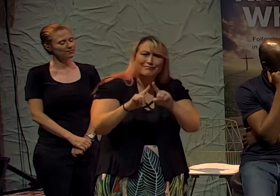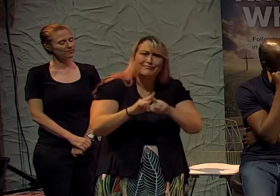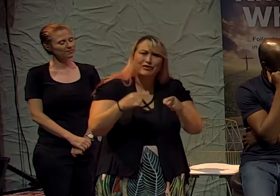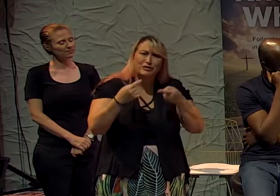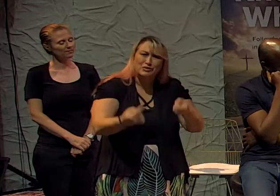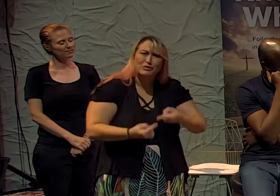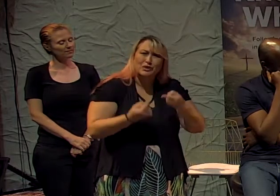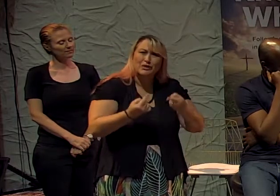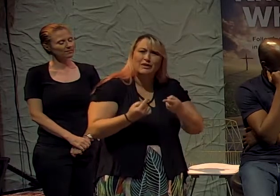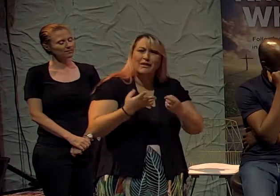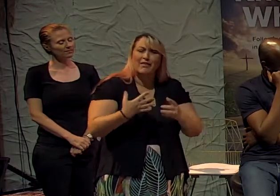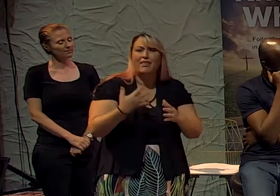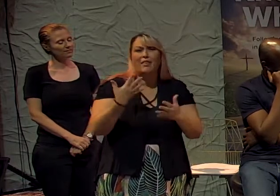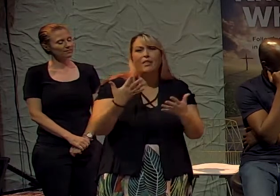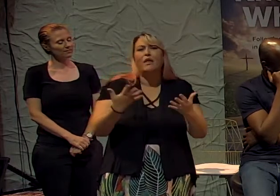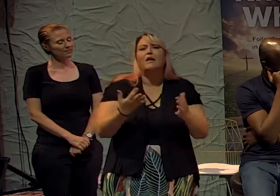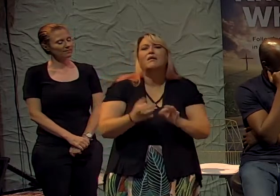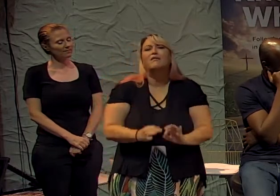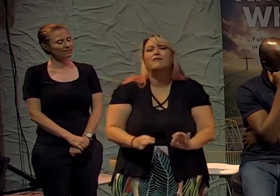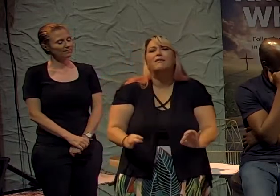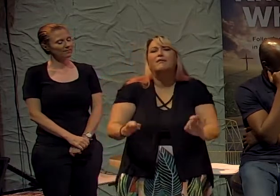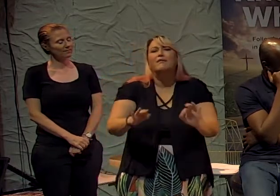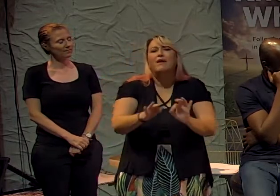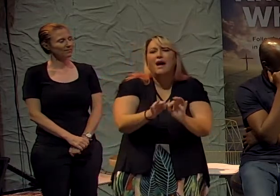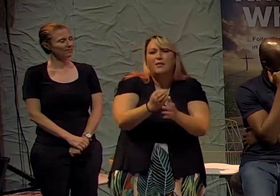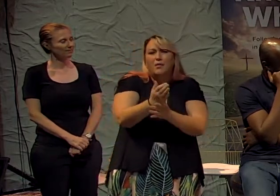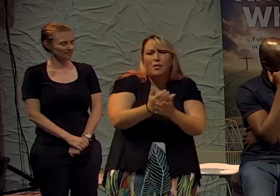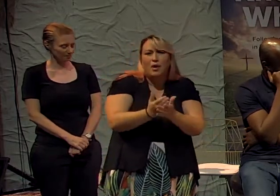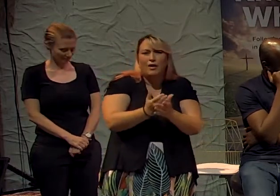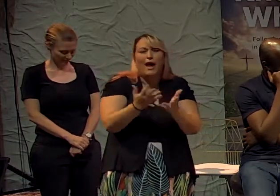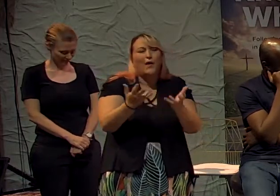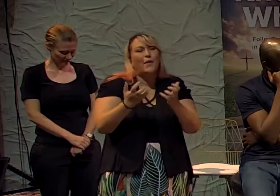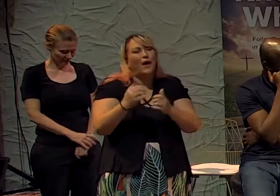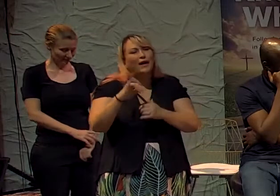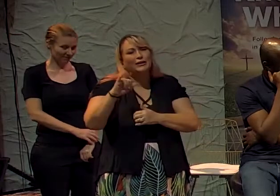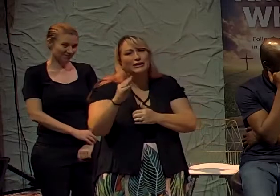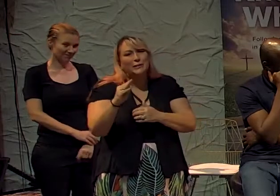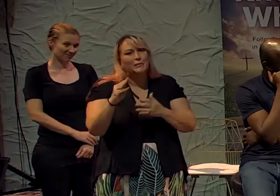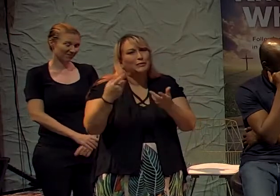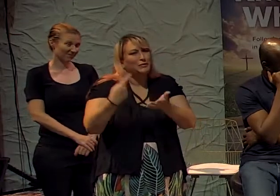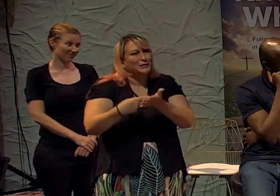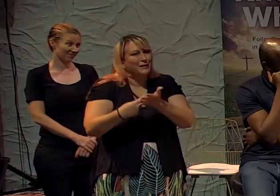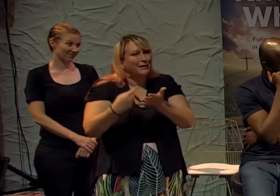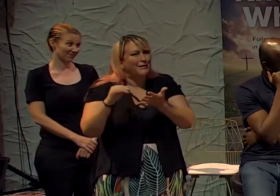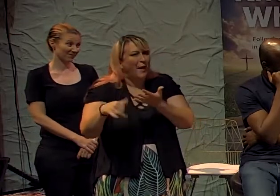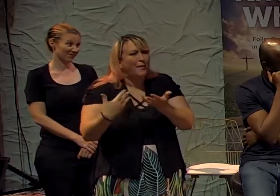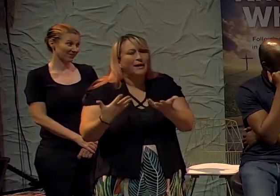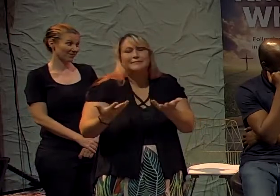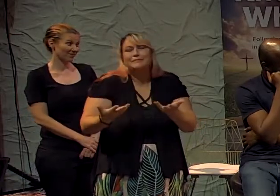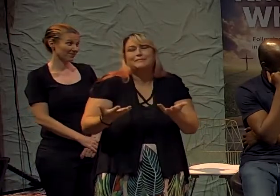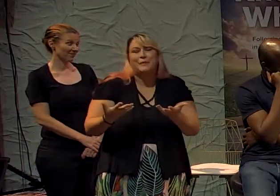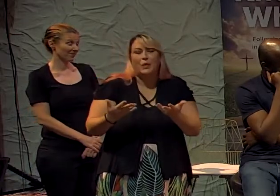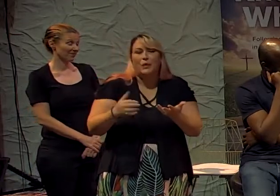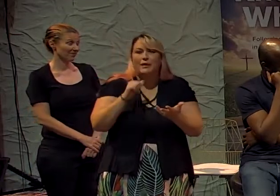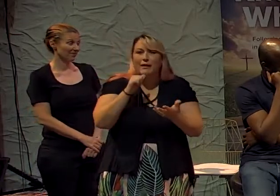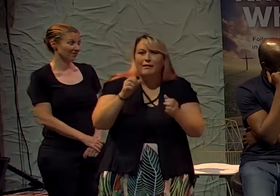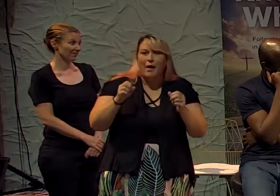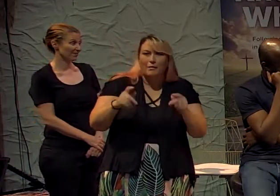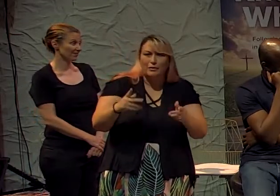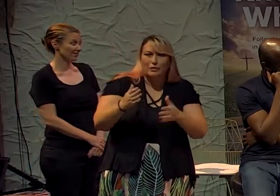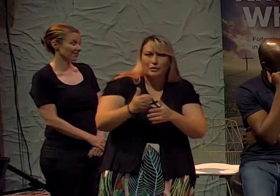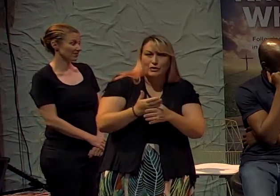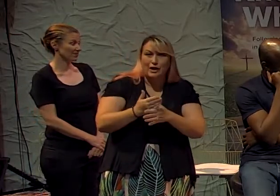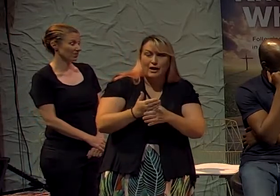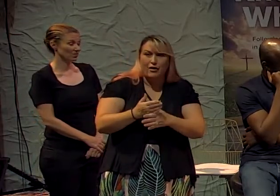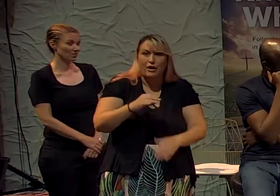think the valuable thing, I wanted Jim to talk about it, but what we didn't get to share was